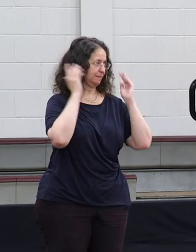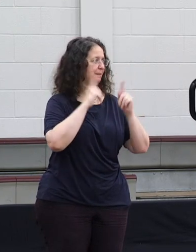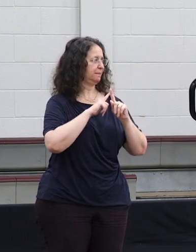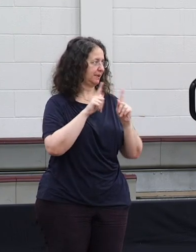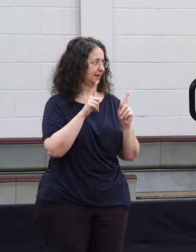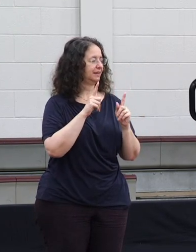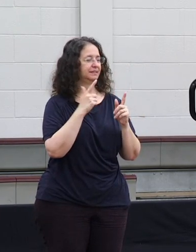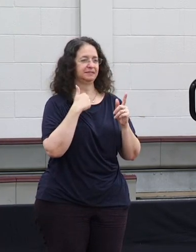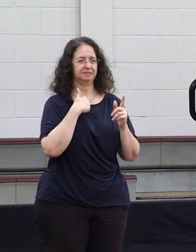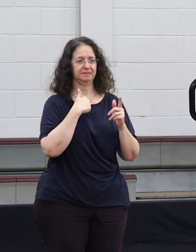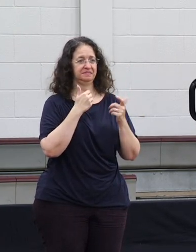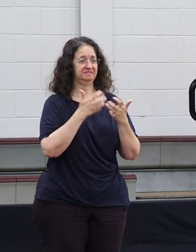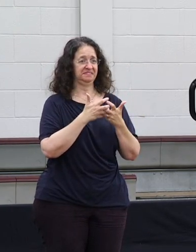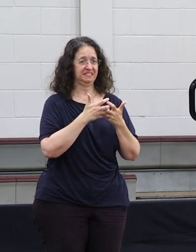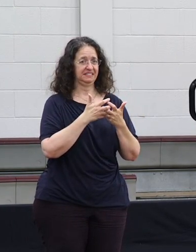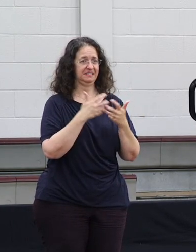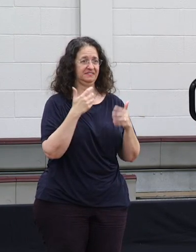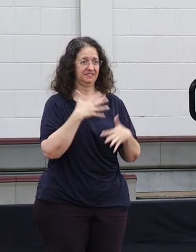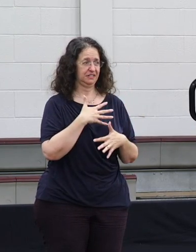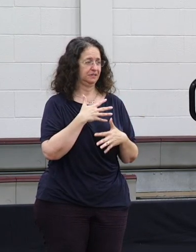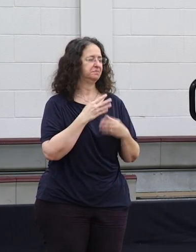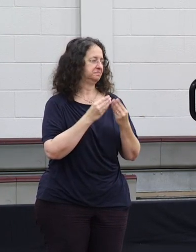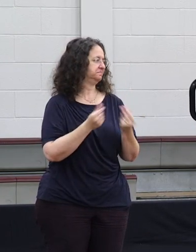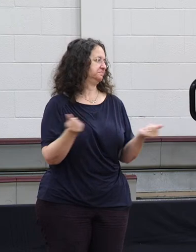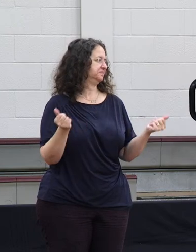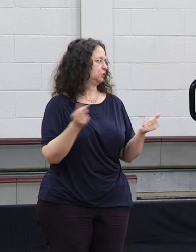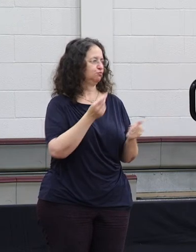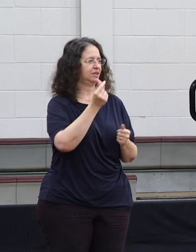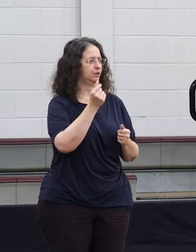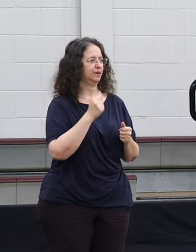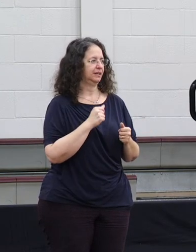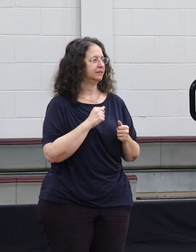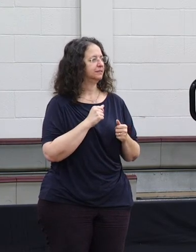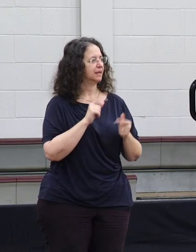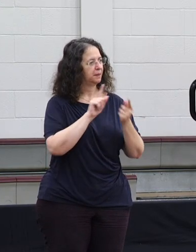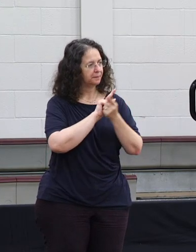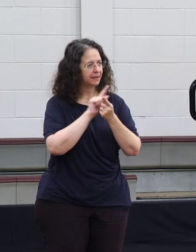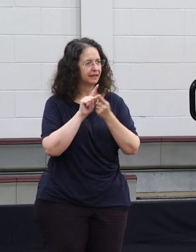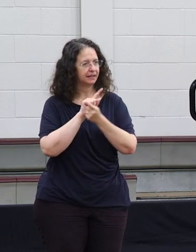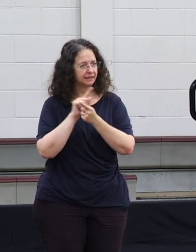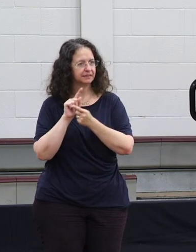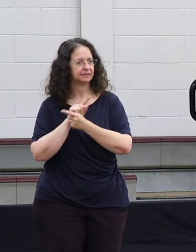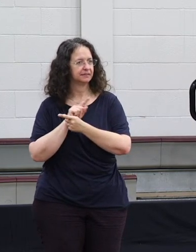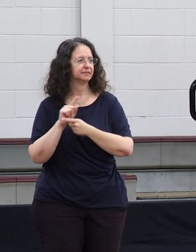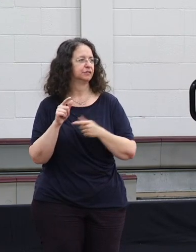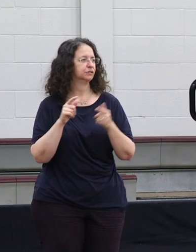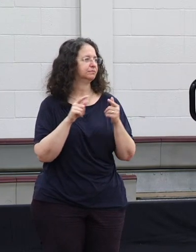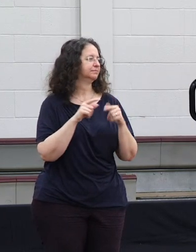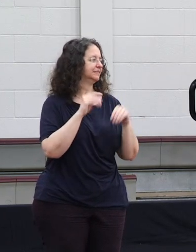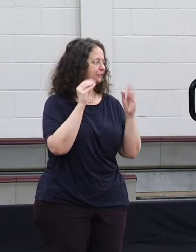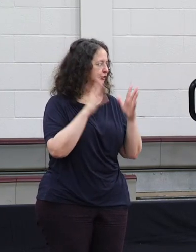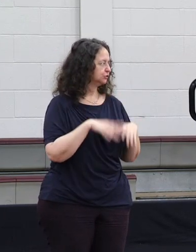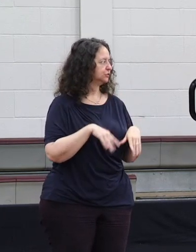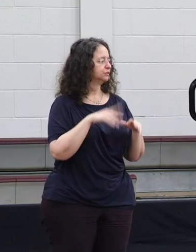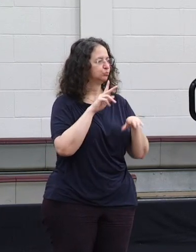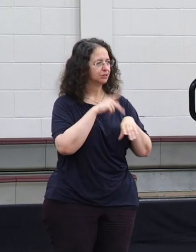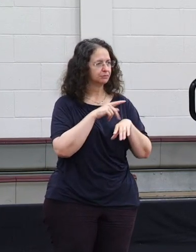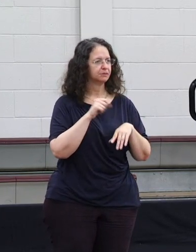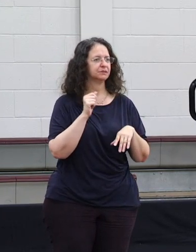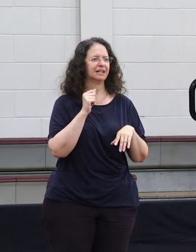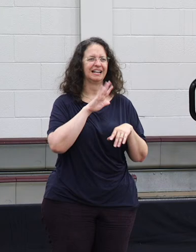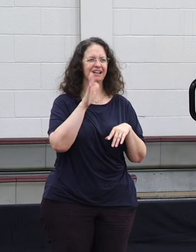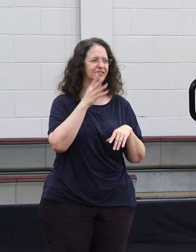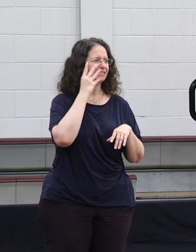fitting in vanished immediately once I met Mr. Winninger, my ambassadors, and all of my freshman year teachers. I had never